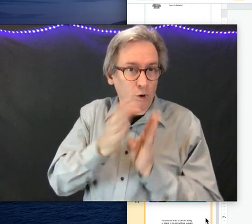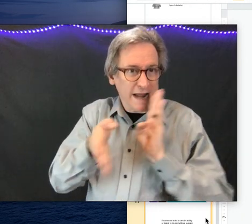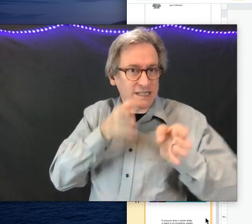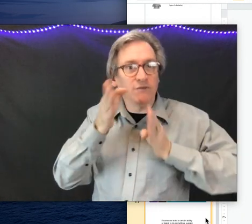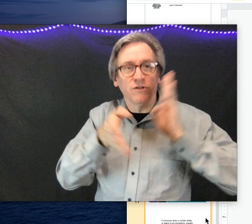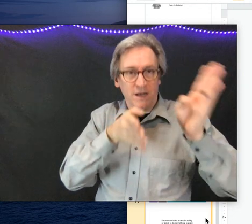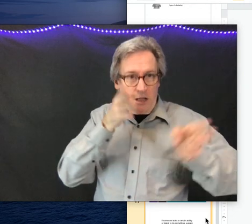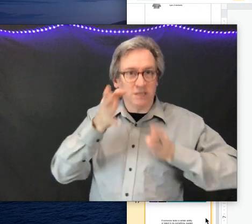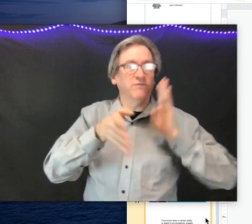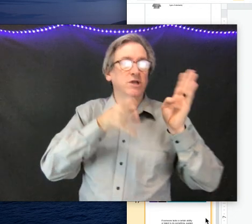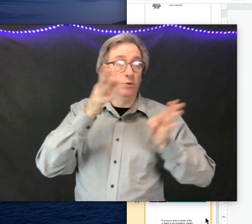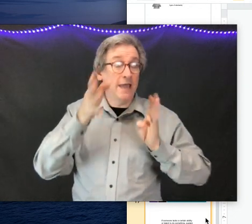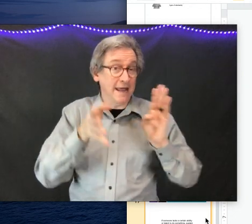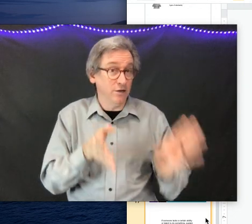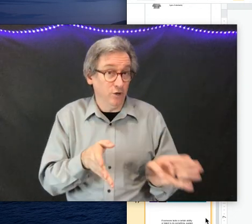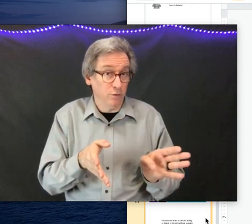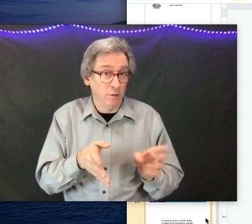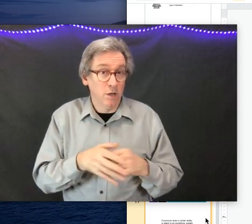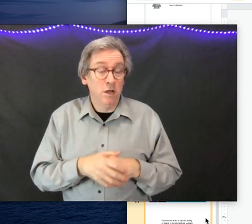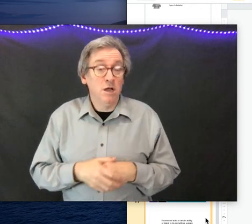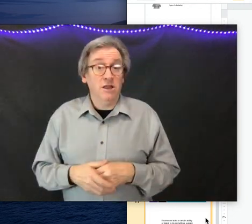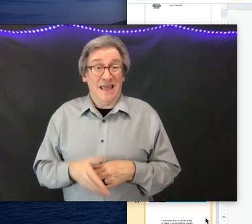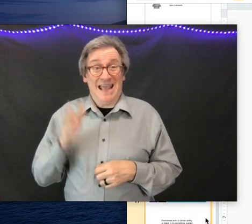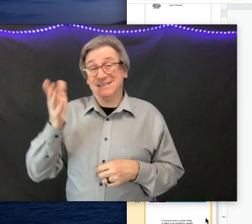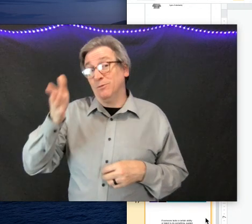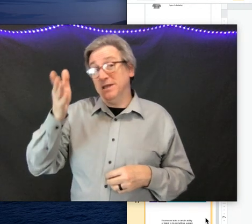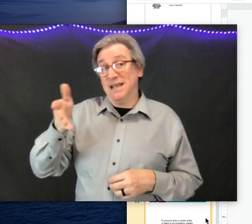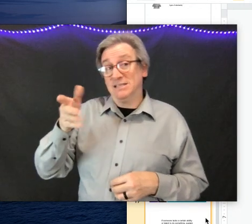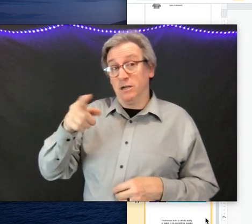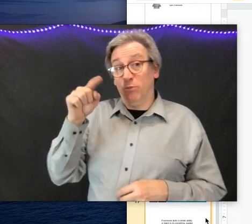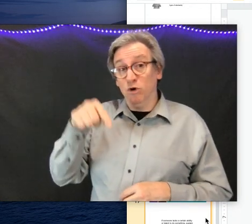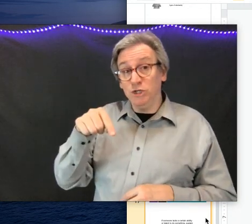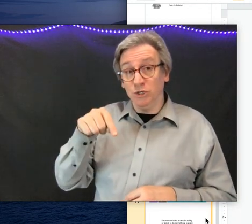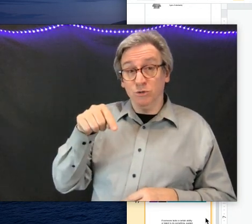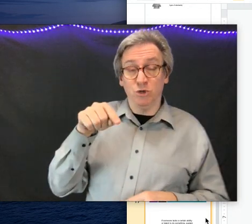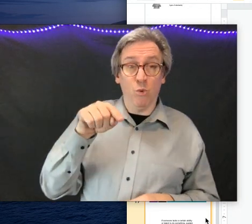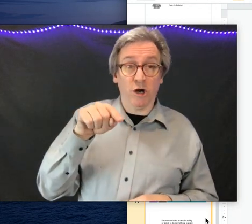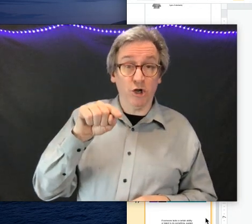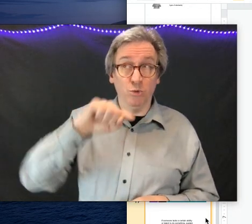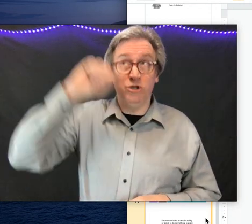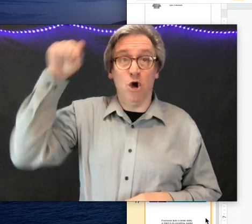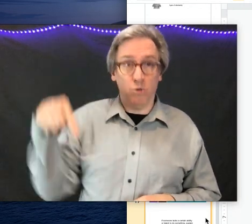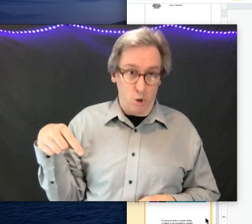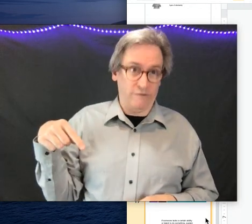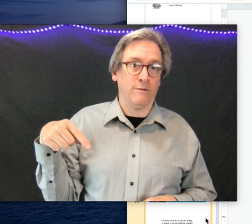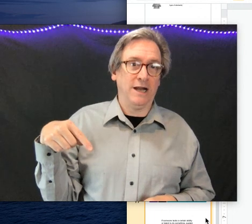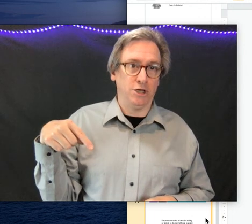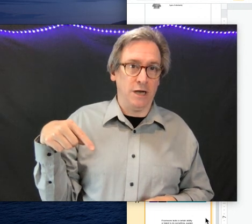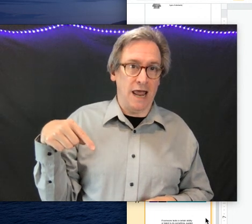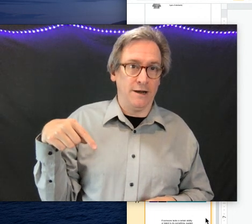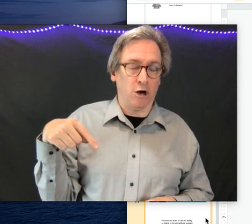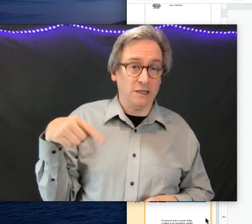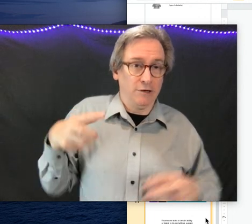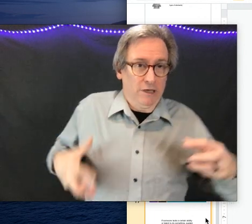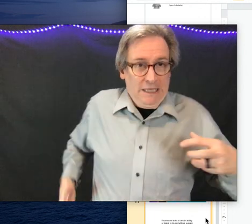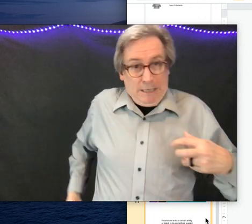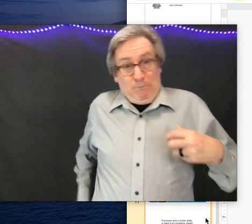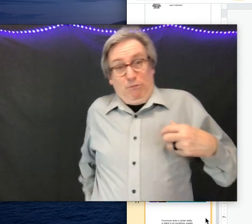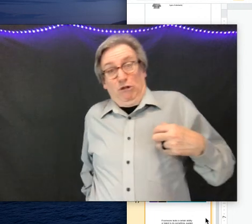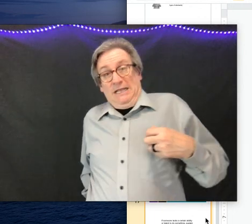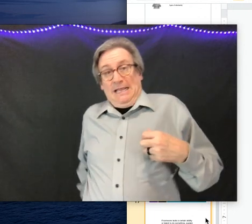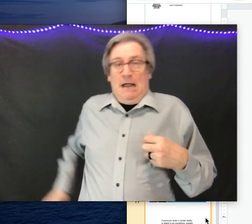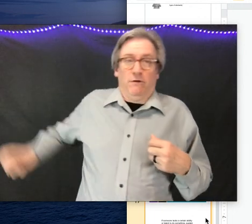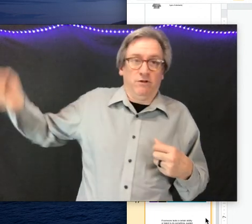portfolio, we're asking for the knowledge of what you can do. The ASLPI is going to push you to where you don't know information and are literally